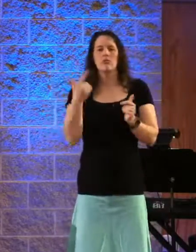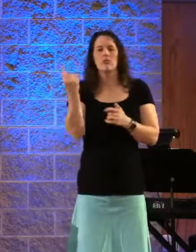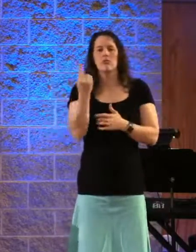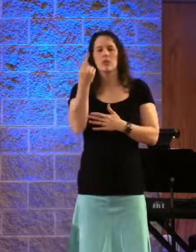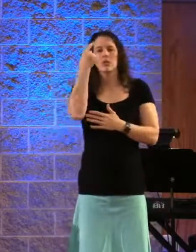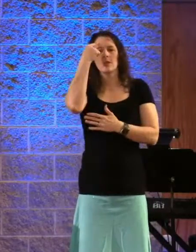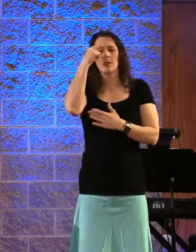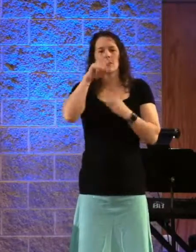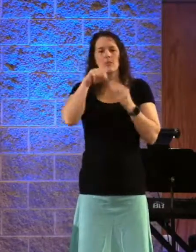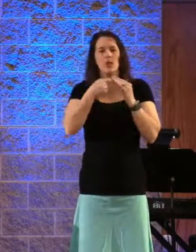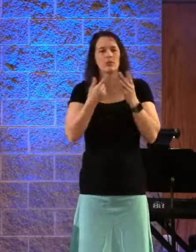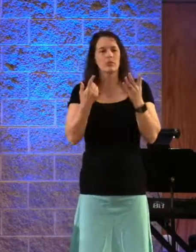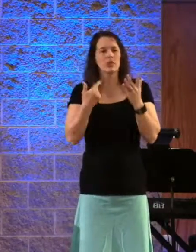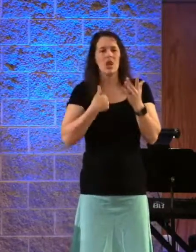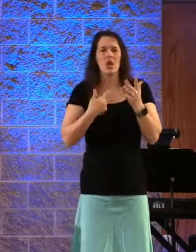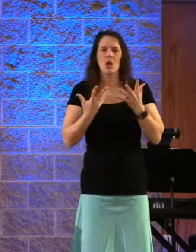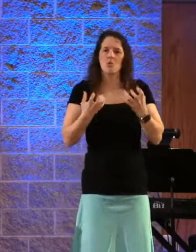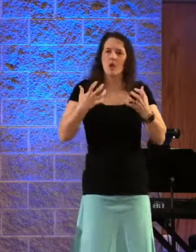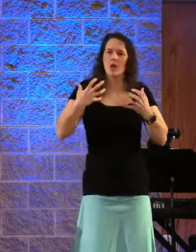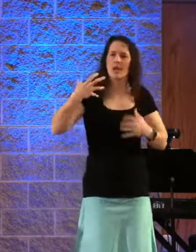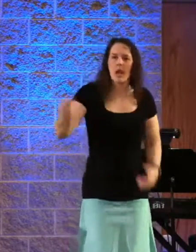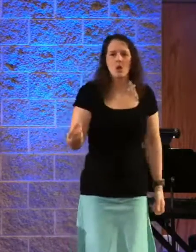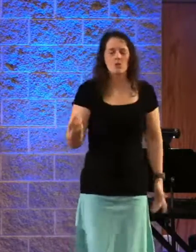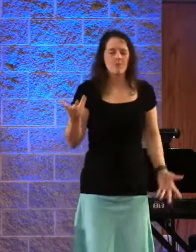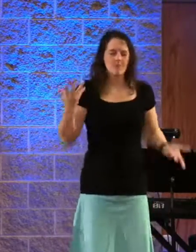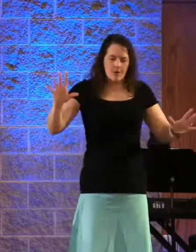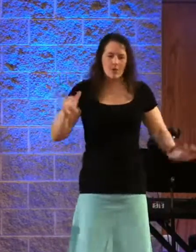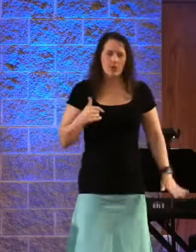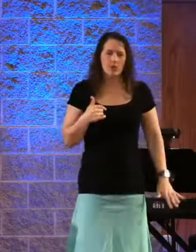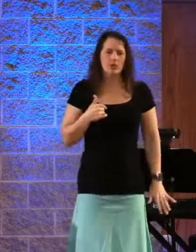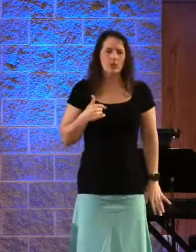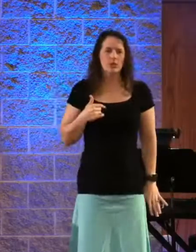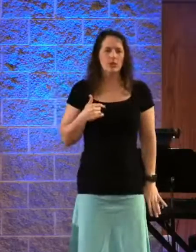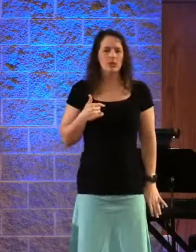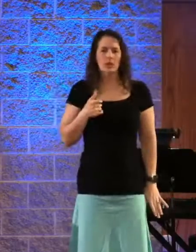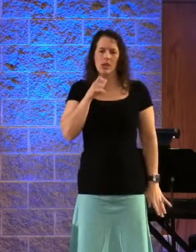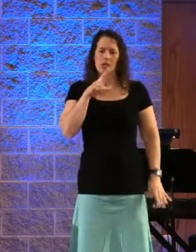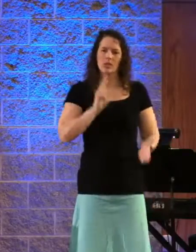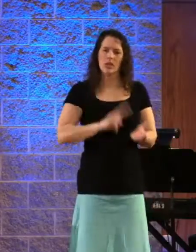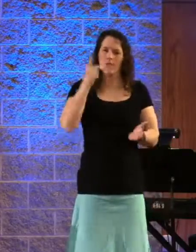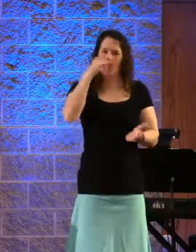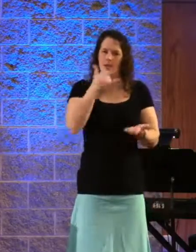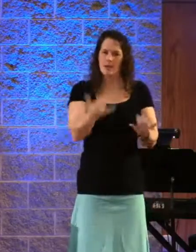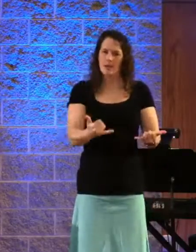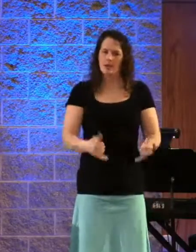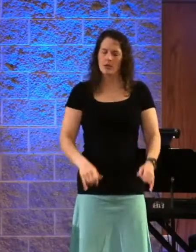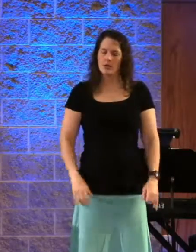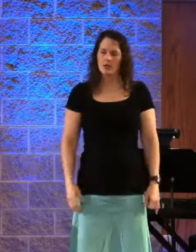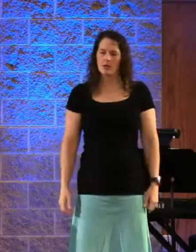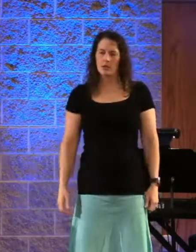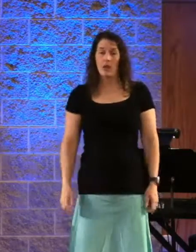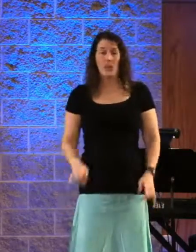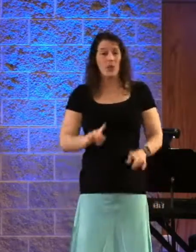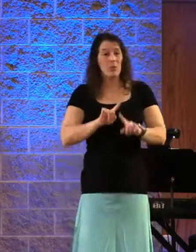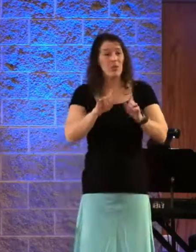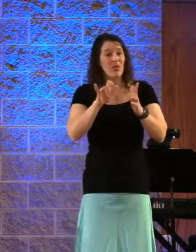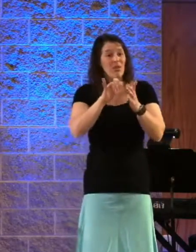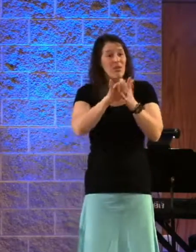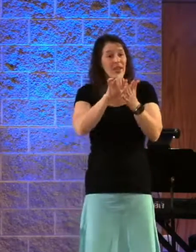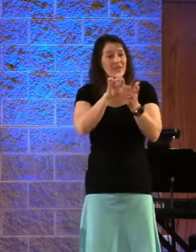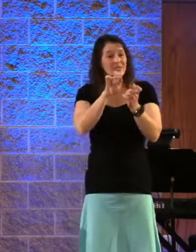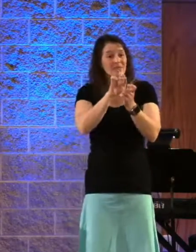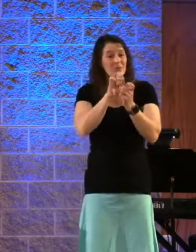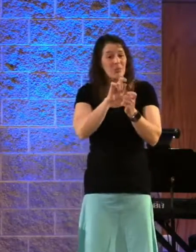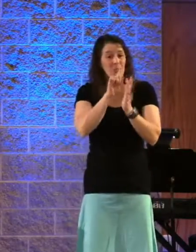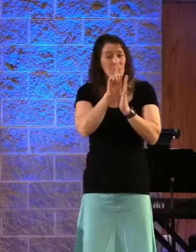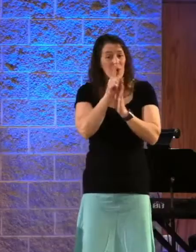out. I want out. I didn't sign up for this. But in those moments, when the house is